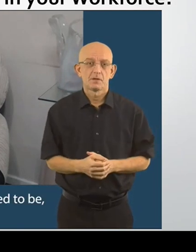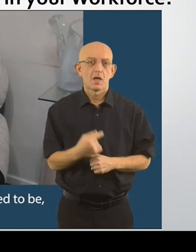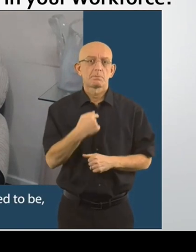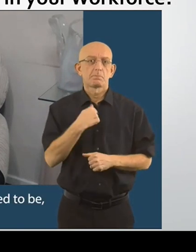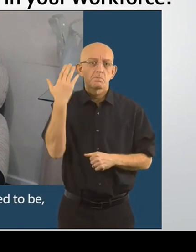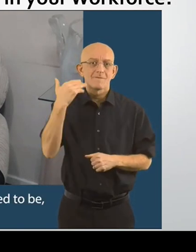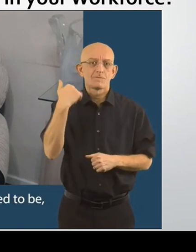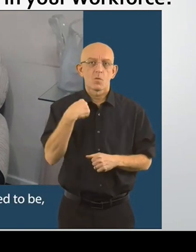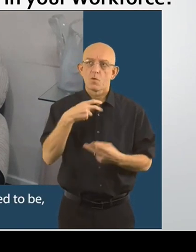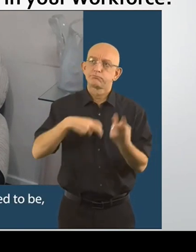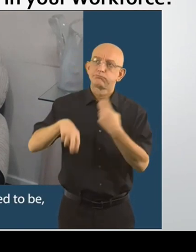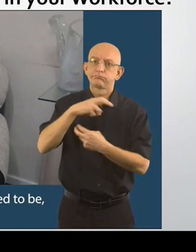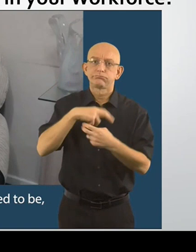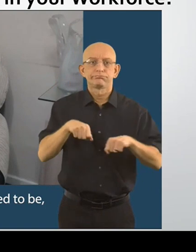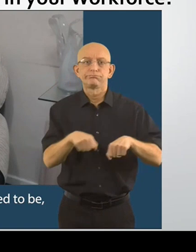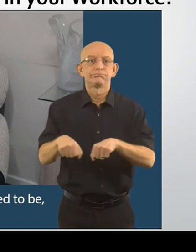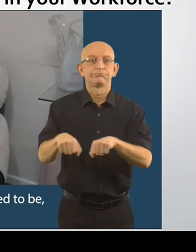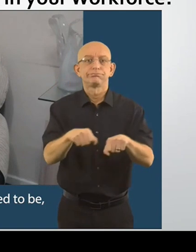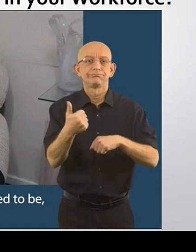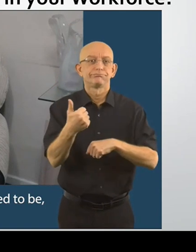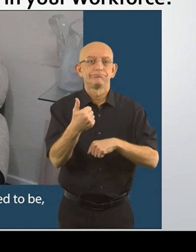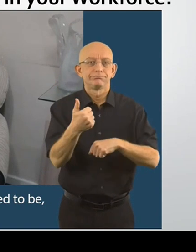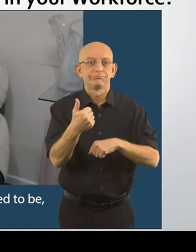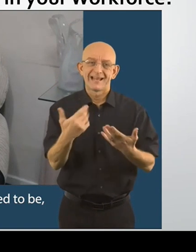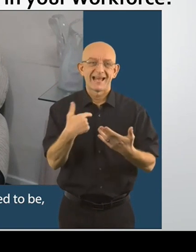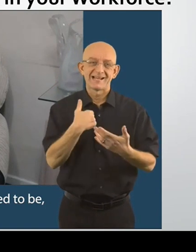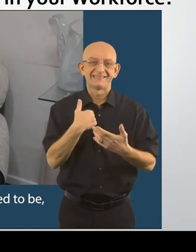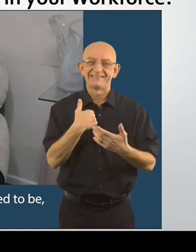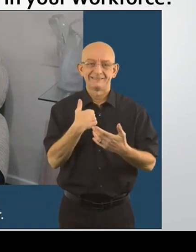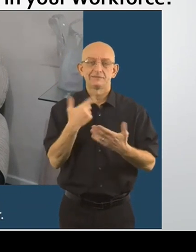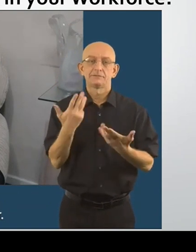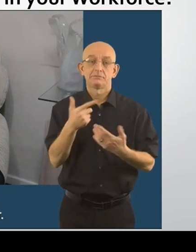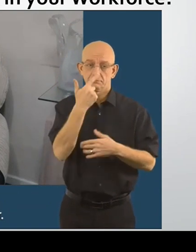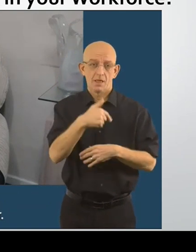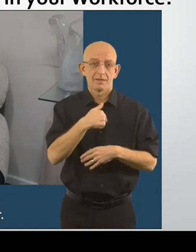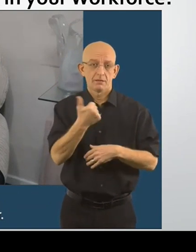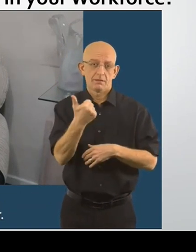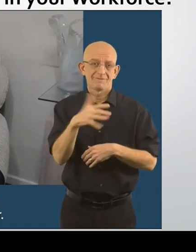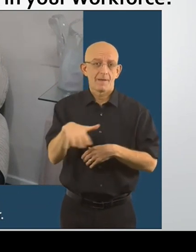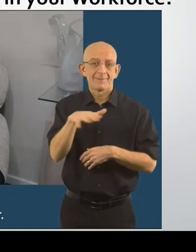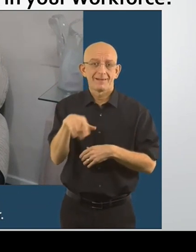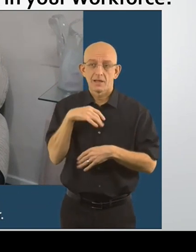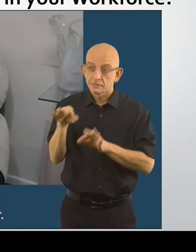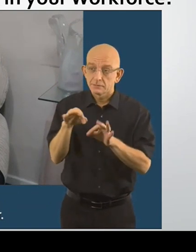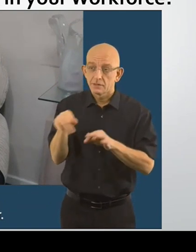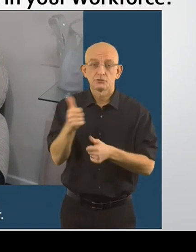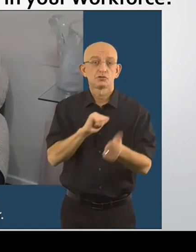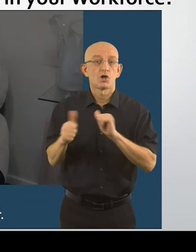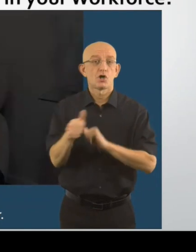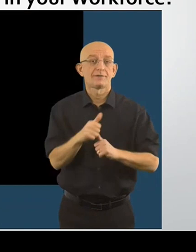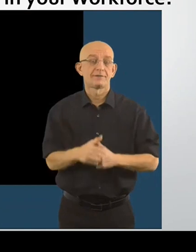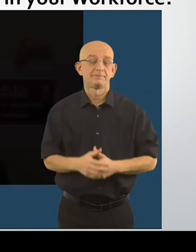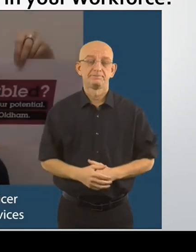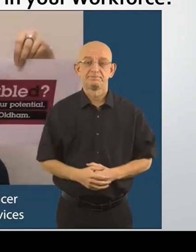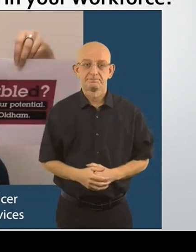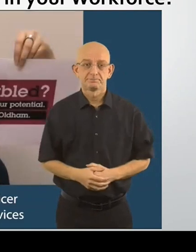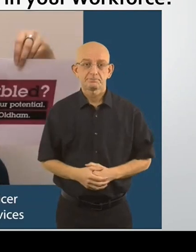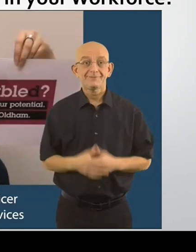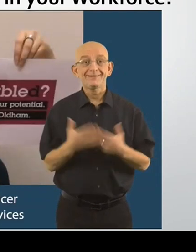I'm not as good at being outside as I used to be, at taking babies for walks, but I've got a very good family and we tend to do it all